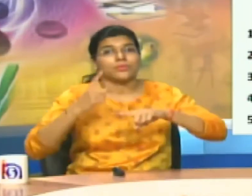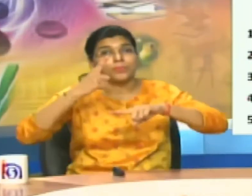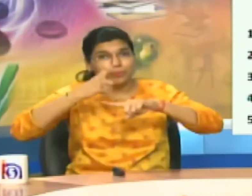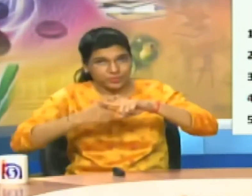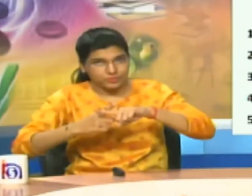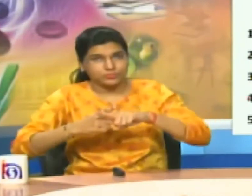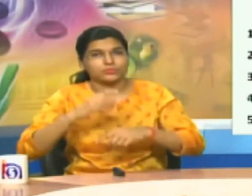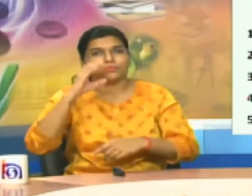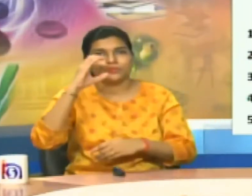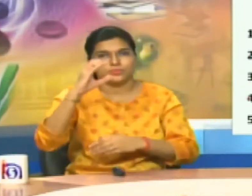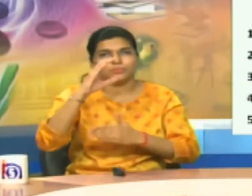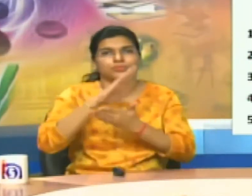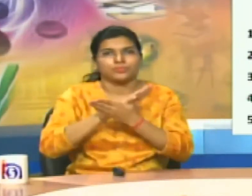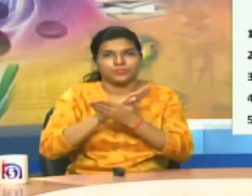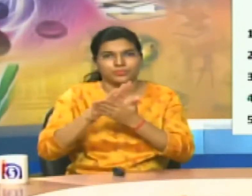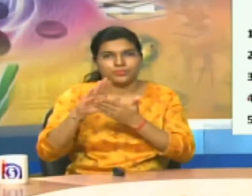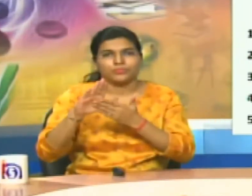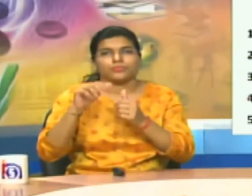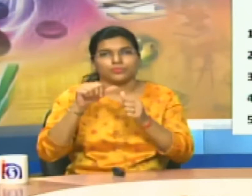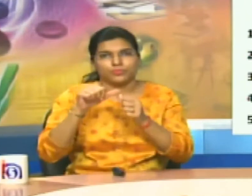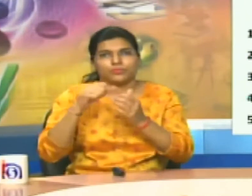wizard and